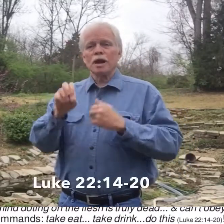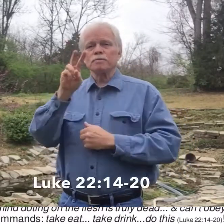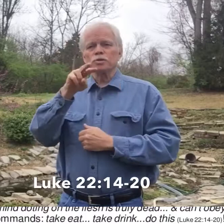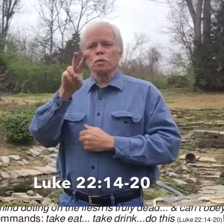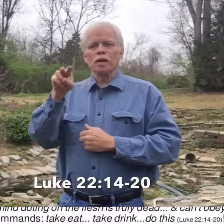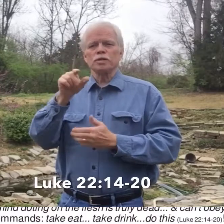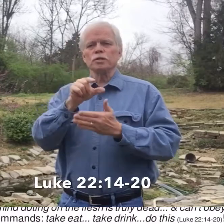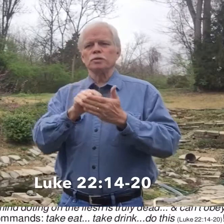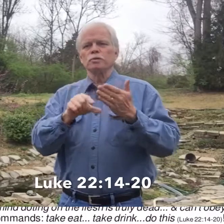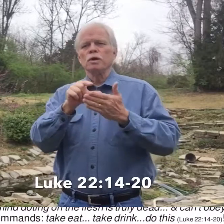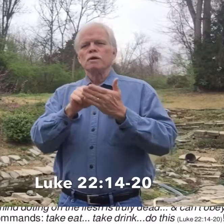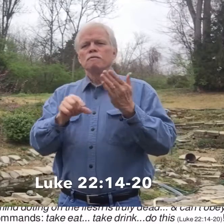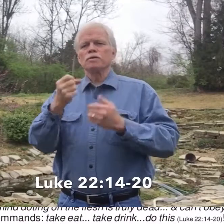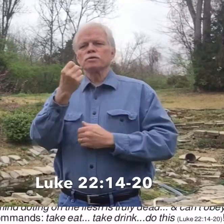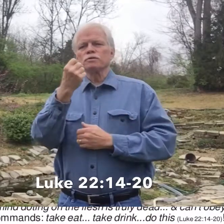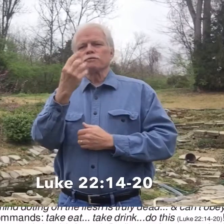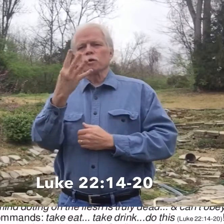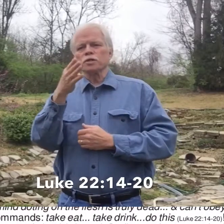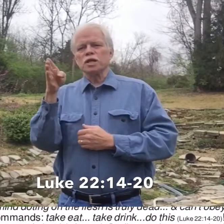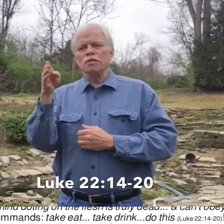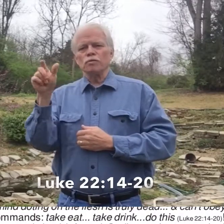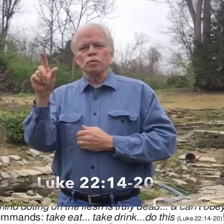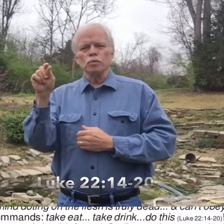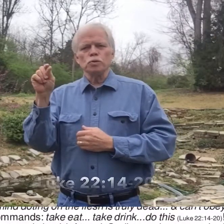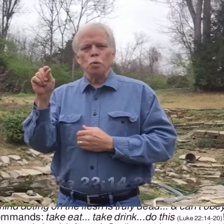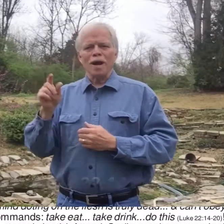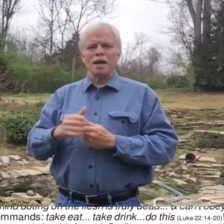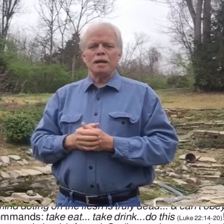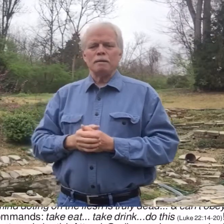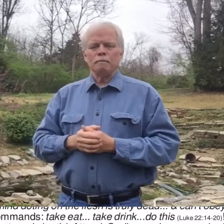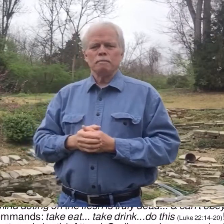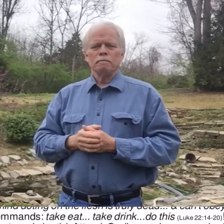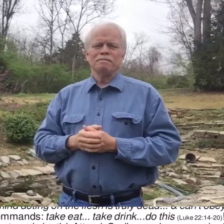chapter 22, verses 14 through 20.